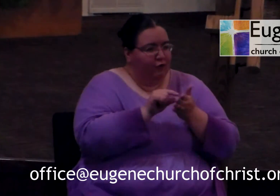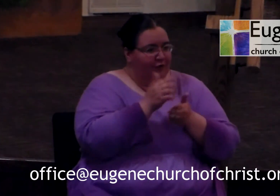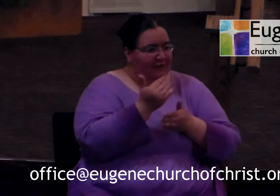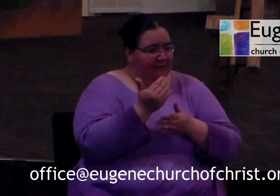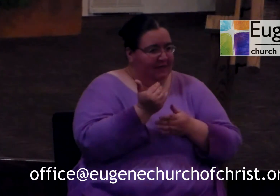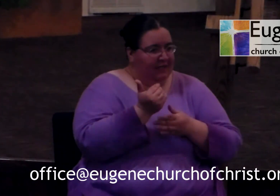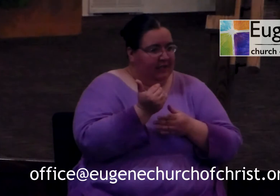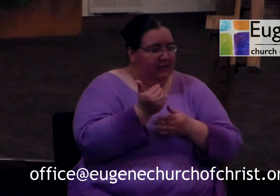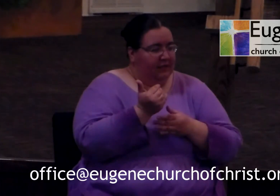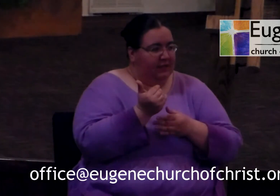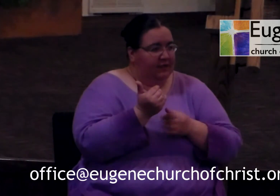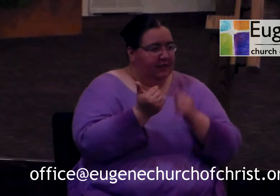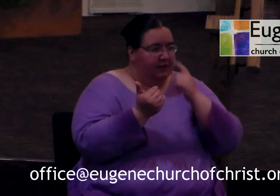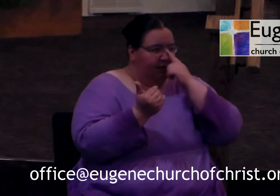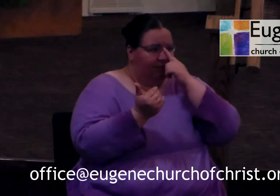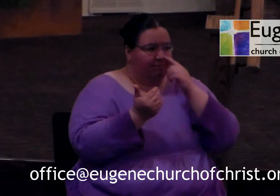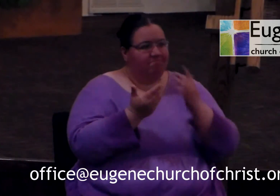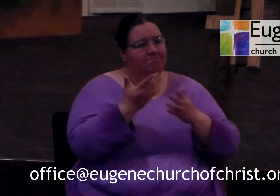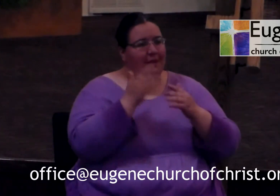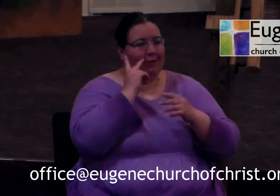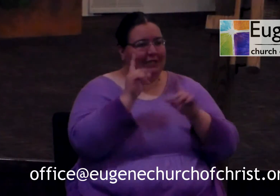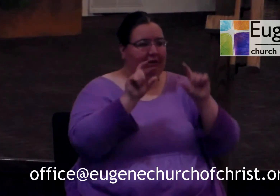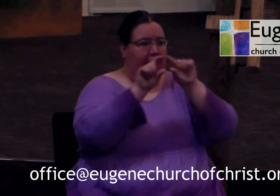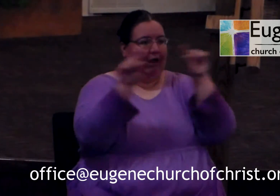with subtitles, you'll see something along the lines of Jesus reinstates Peter.